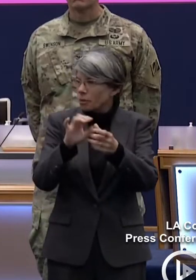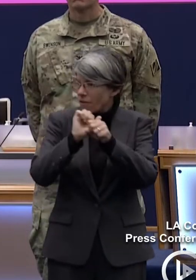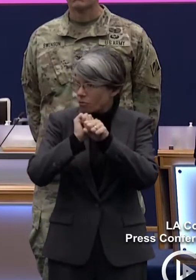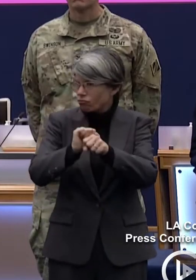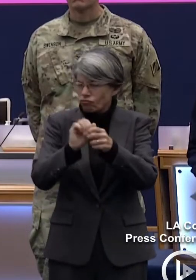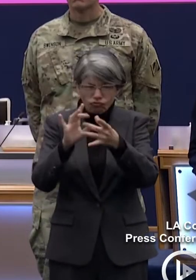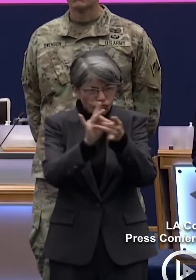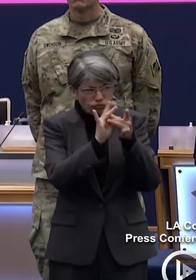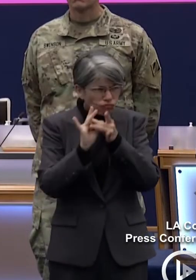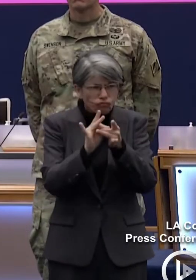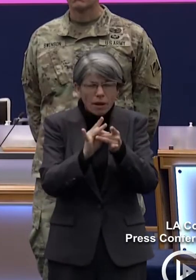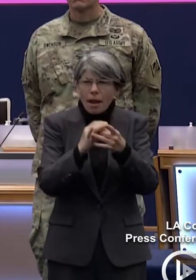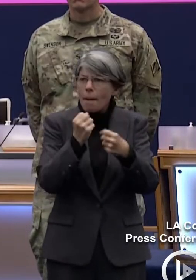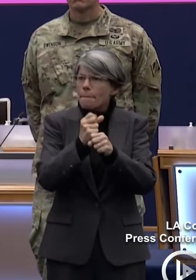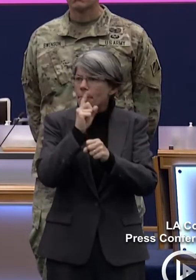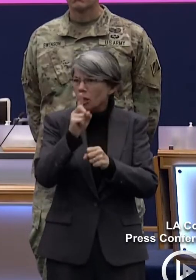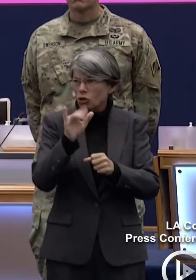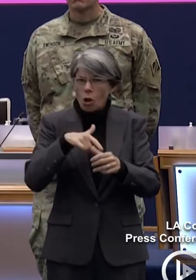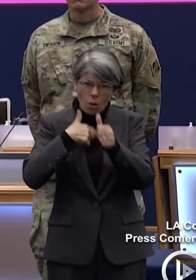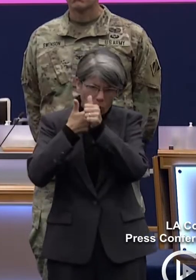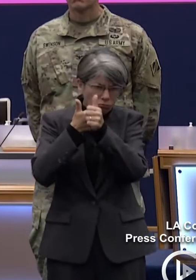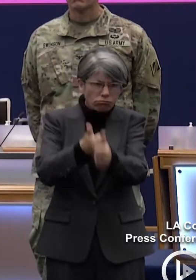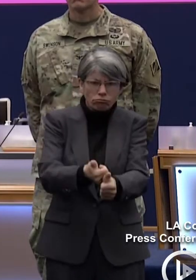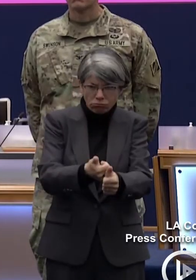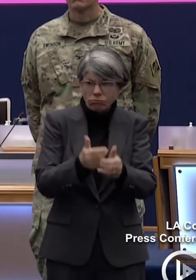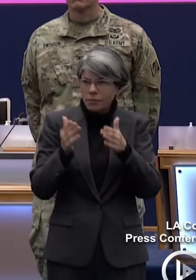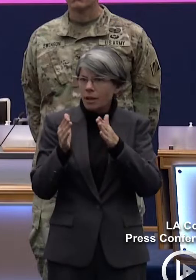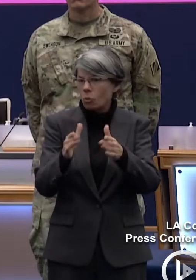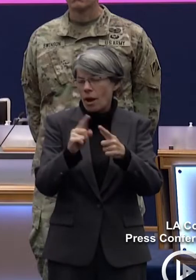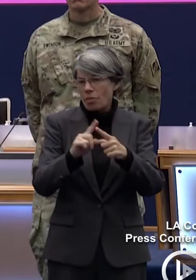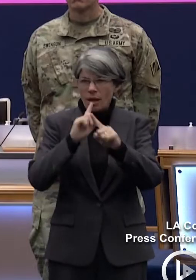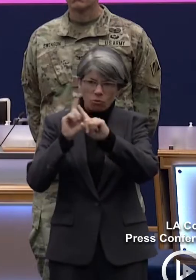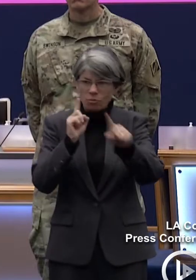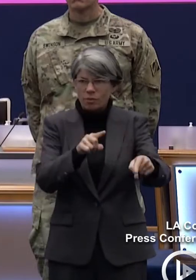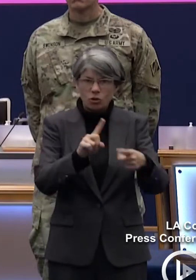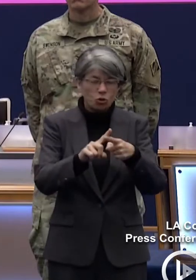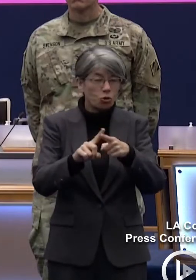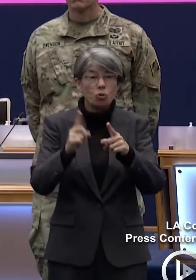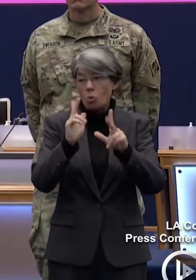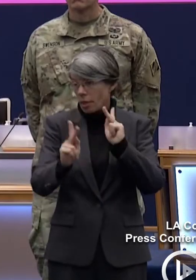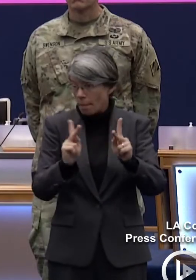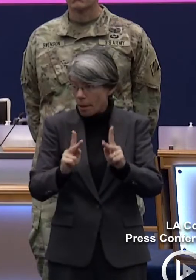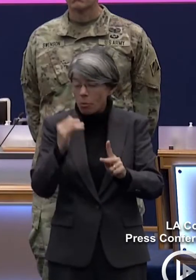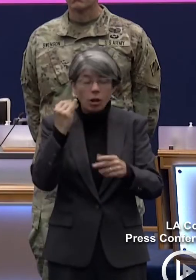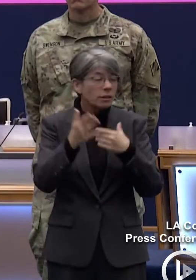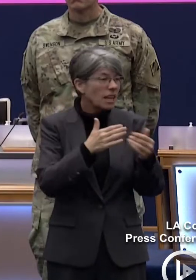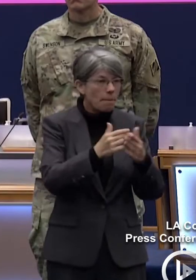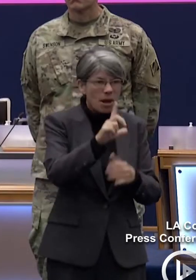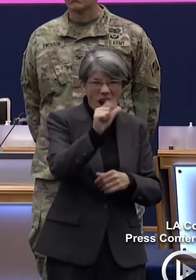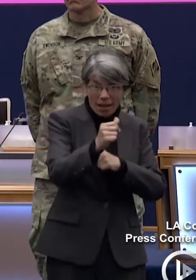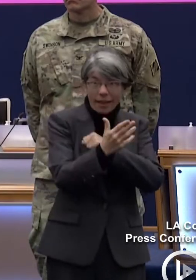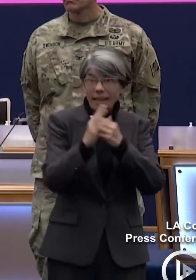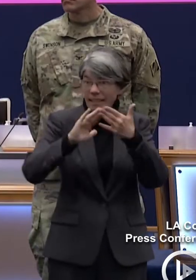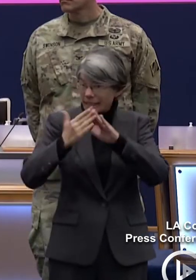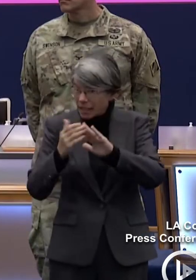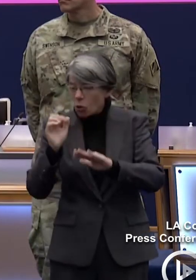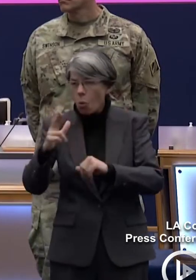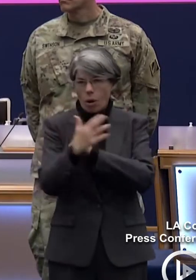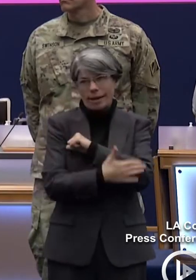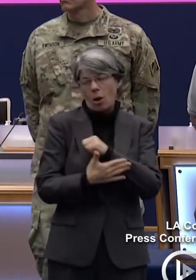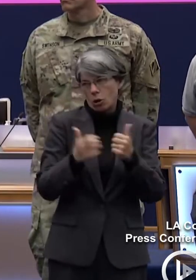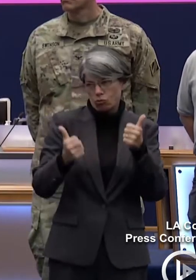coordination to make sure that we are, in fact, aligning in a way that is responsive to the constituents, whether they're LA City or LA County.